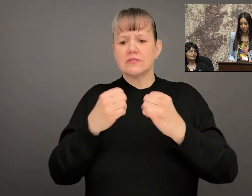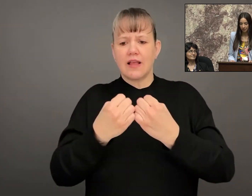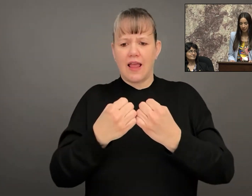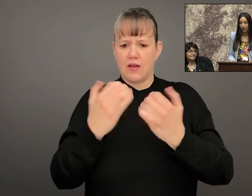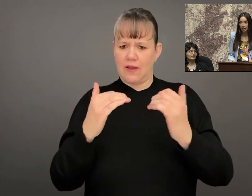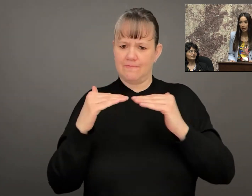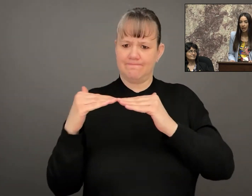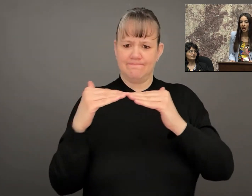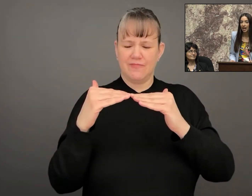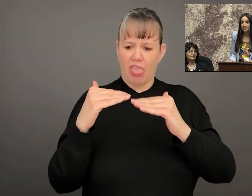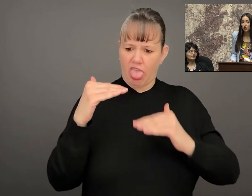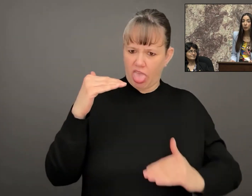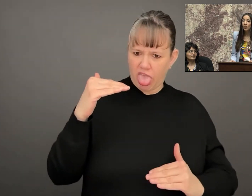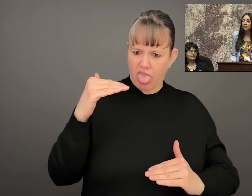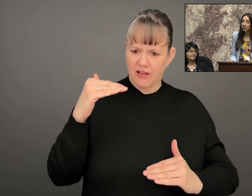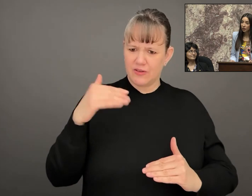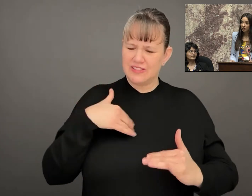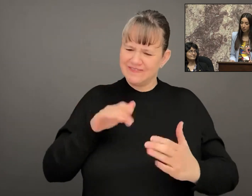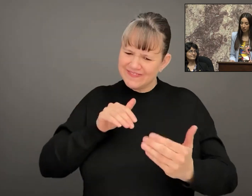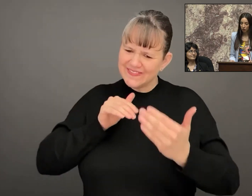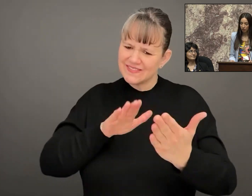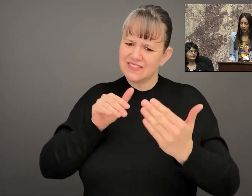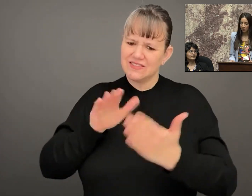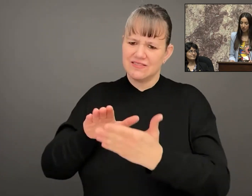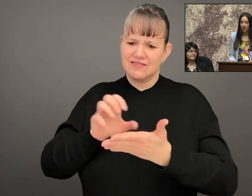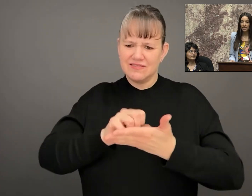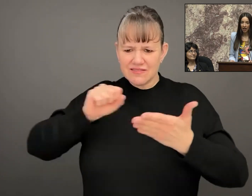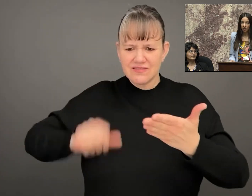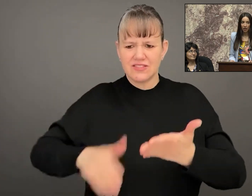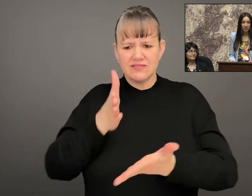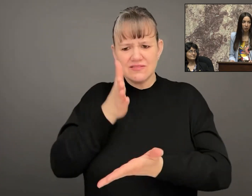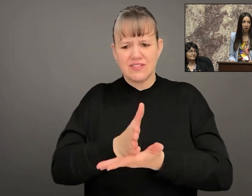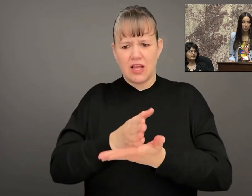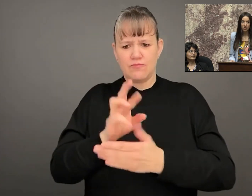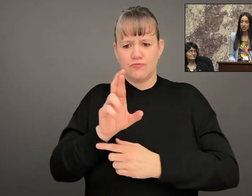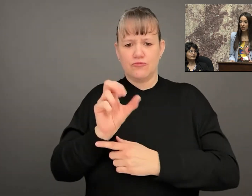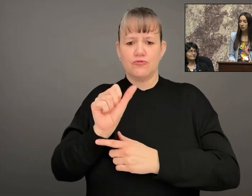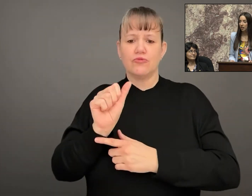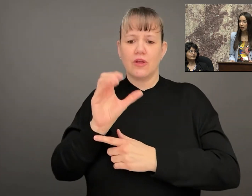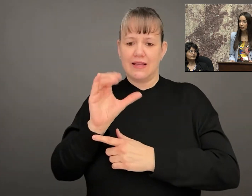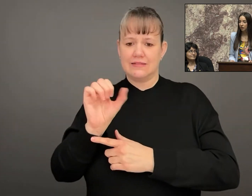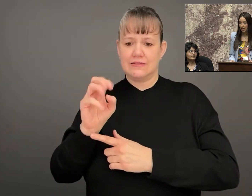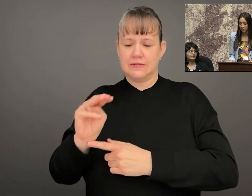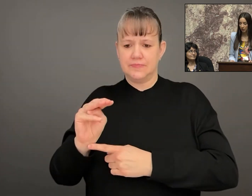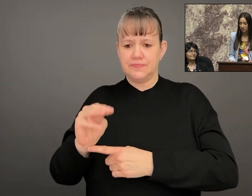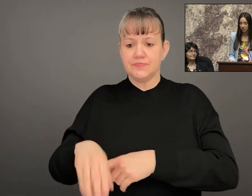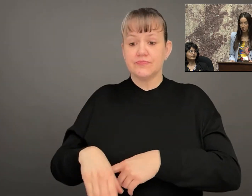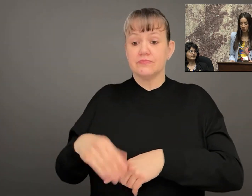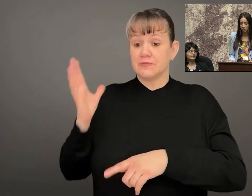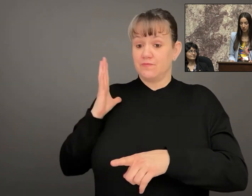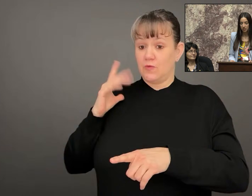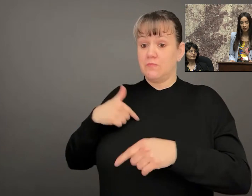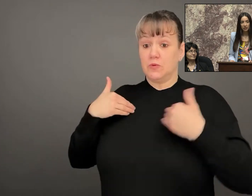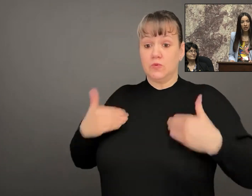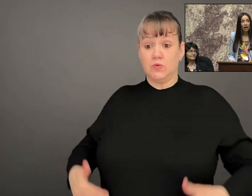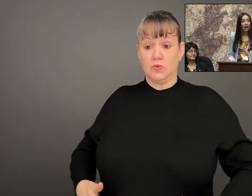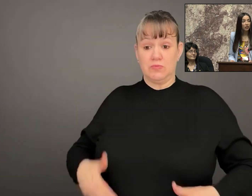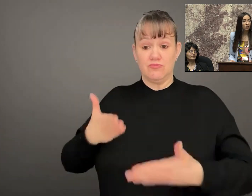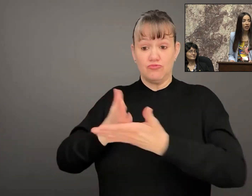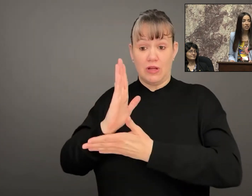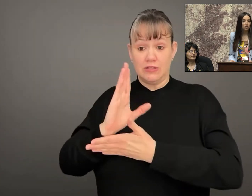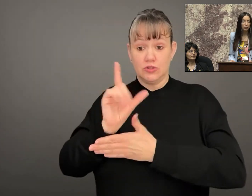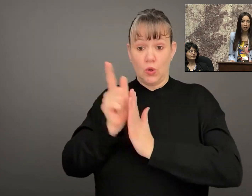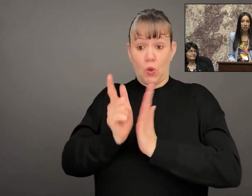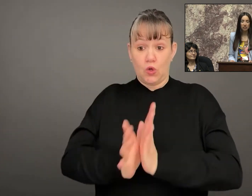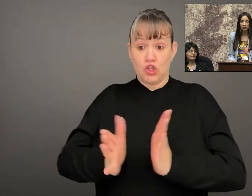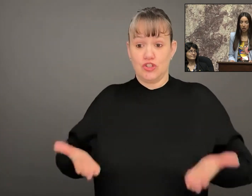forms. As a human rights lawyer in my former life, and now as the Parliamentary Secretary for Anti-Racism Initiatives, I know